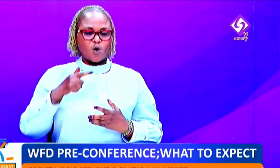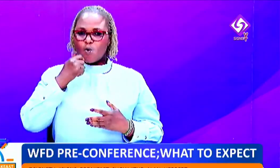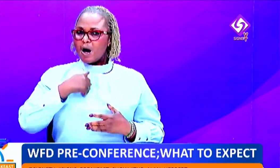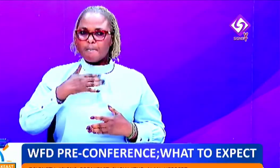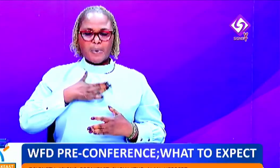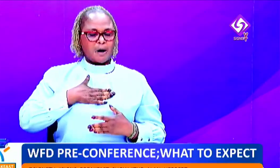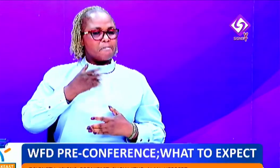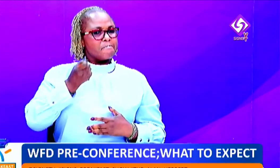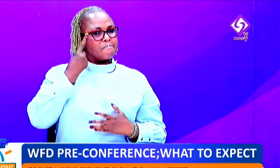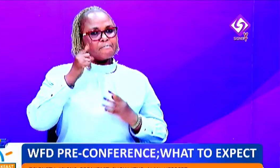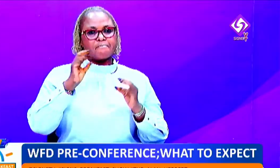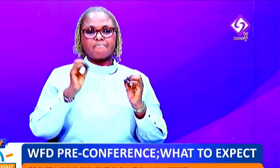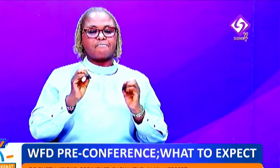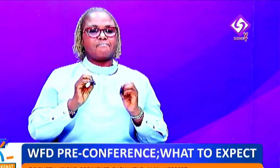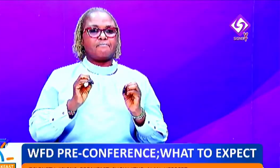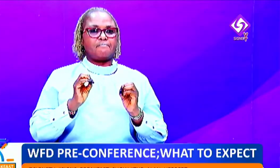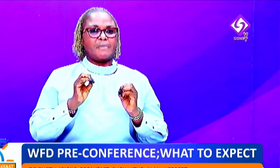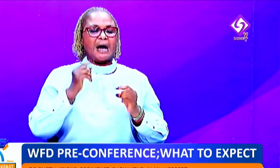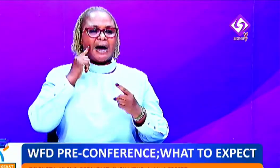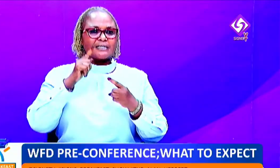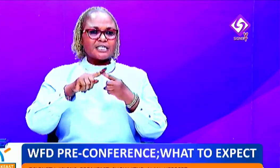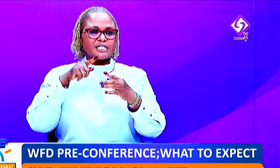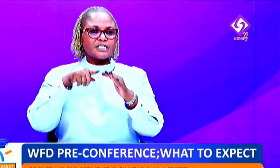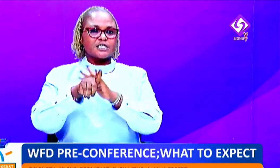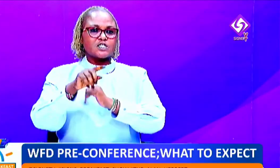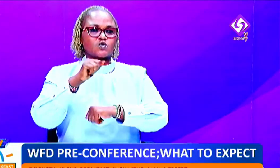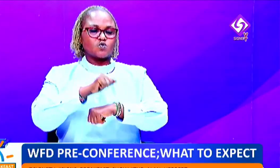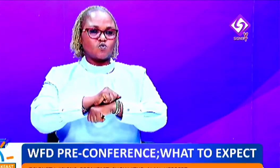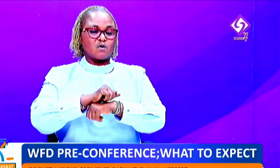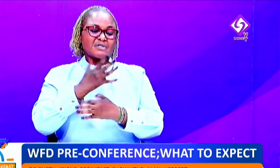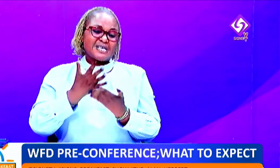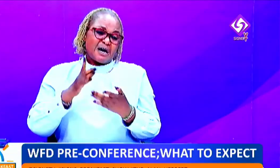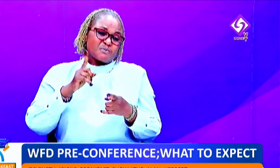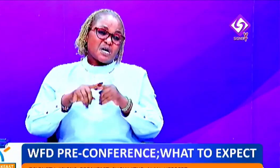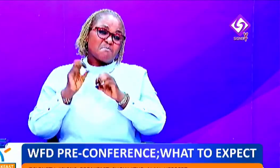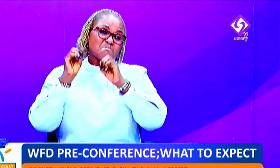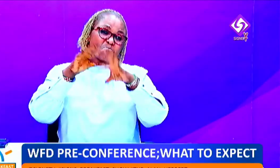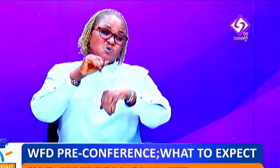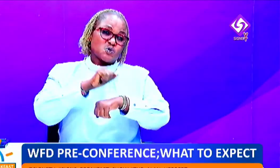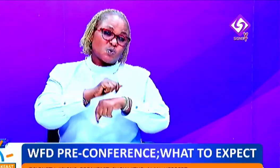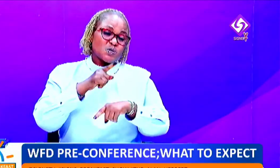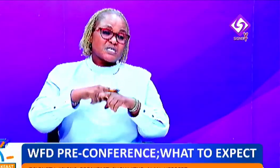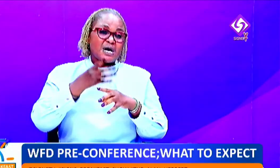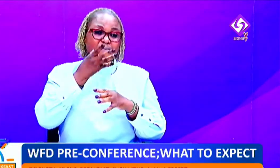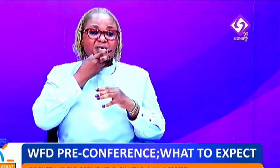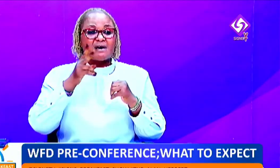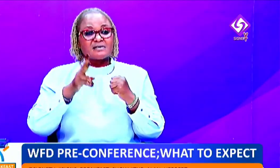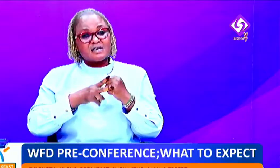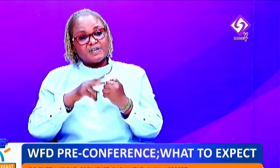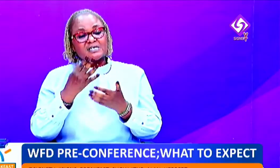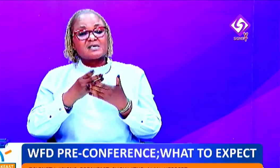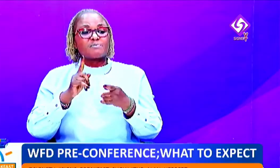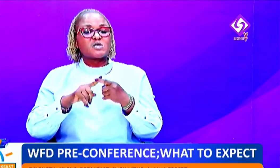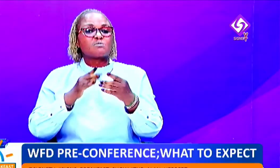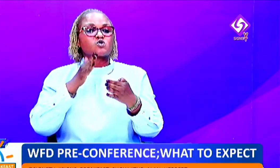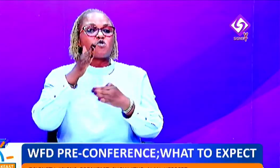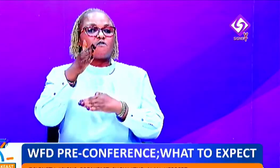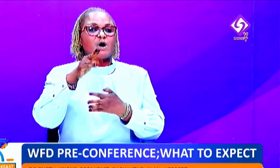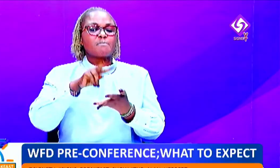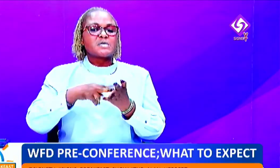myself as a girl, I don't understand myself as a woman, until maybe I join school, and many times we find deaf people join school